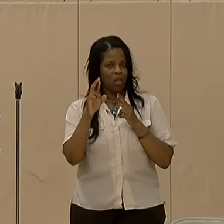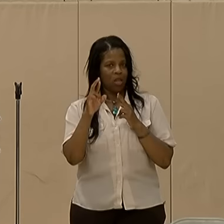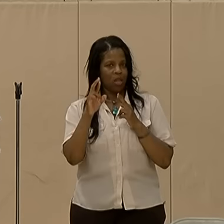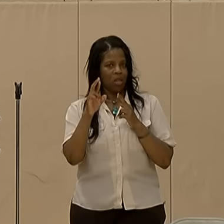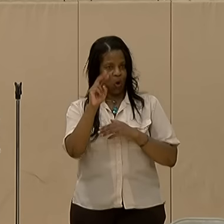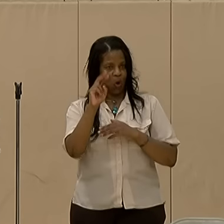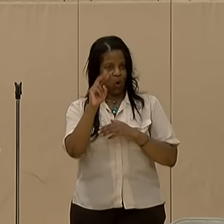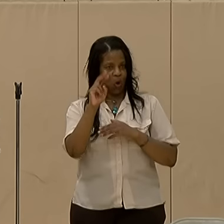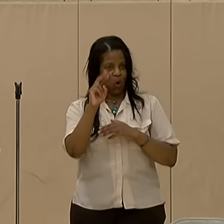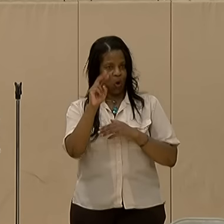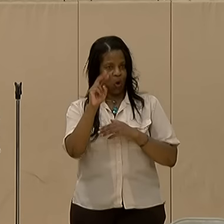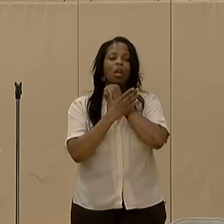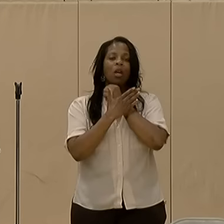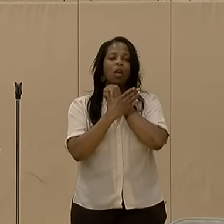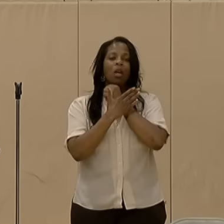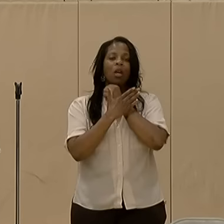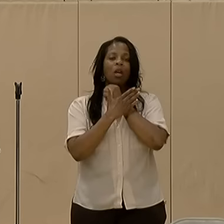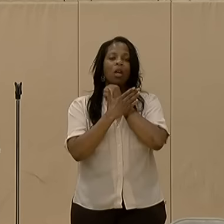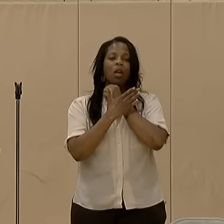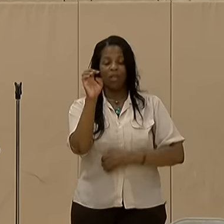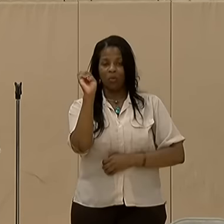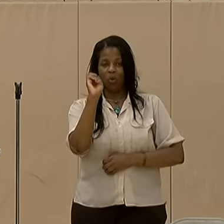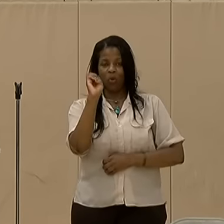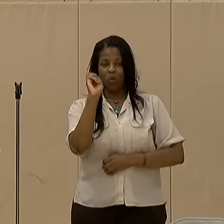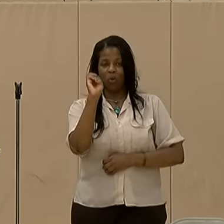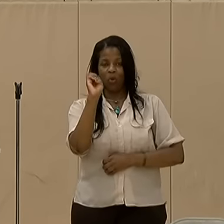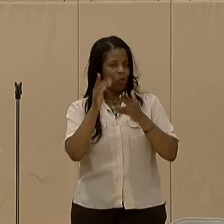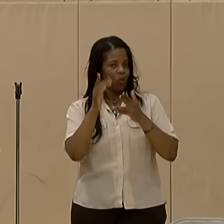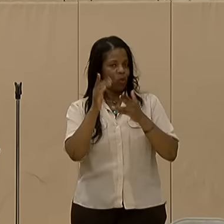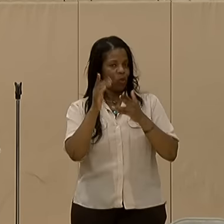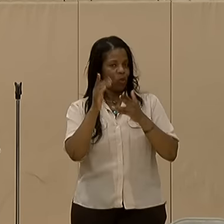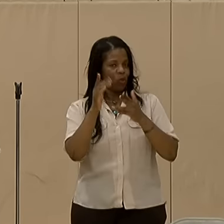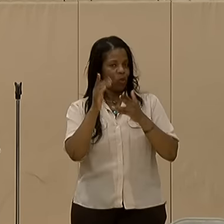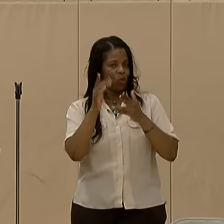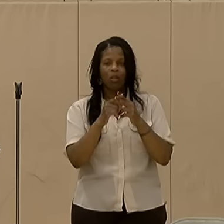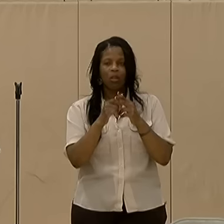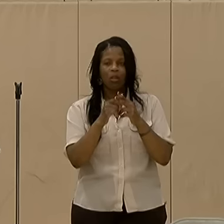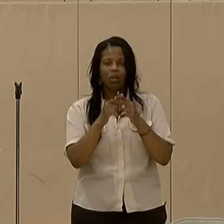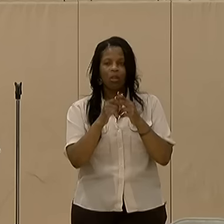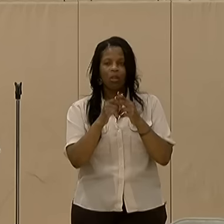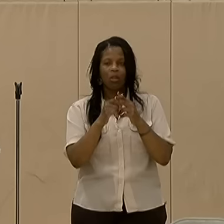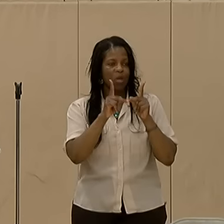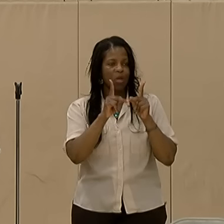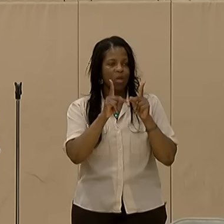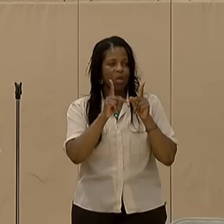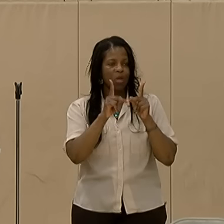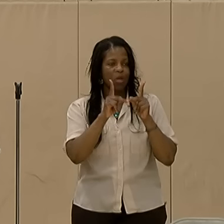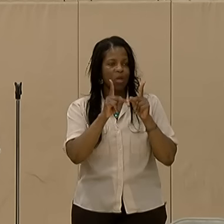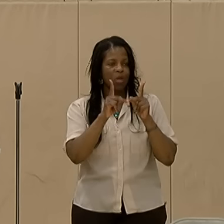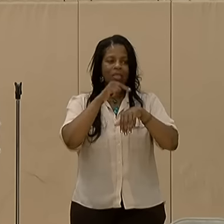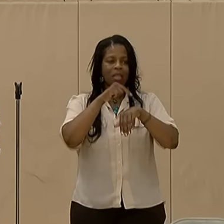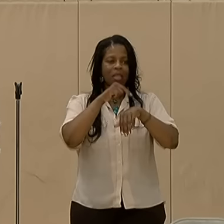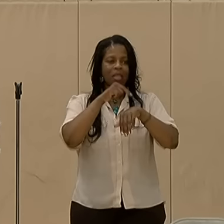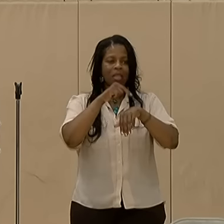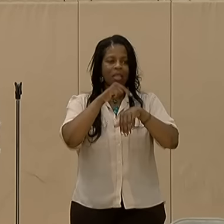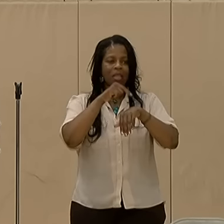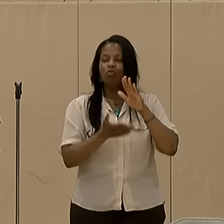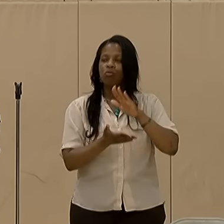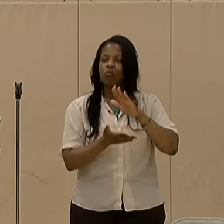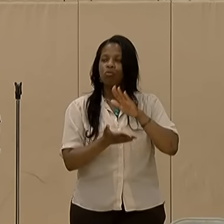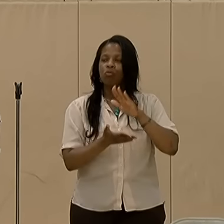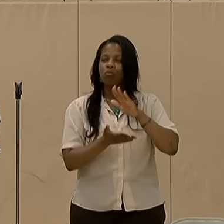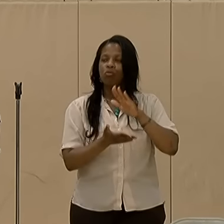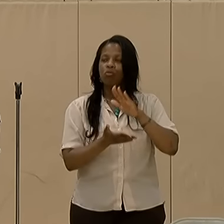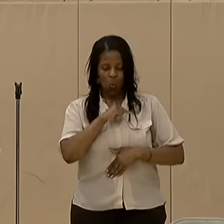of Emergency Services is the one that's starting those messages and getting them out. We have an emergency operations center